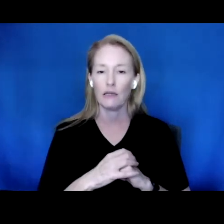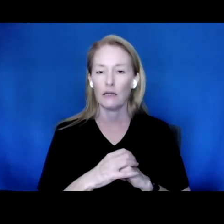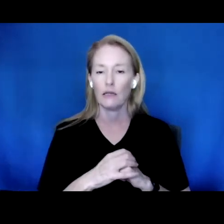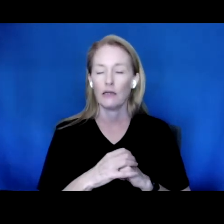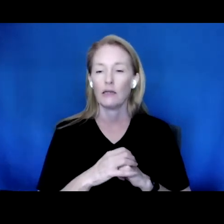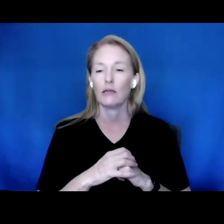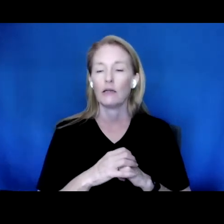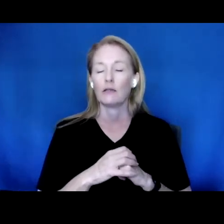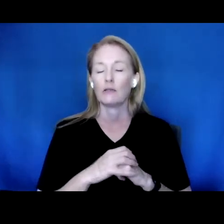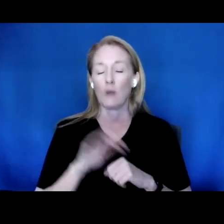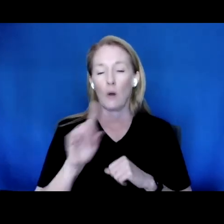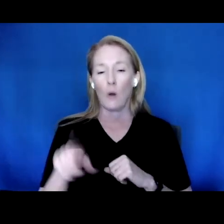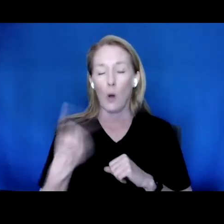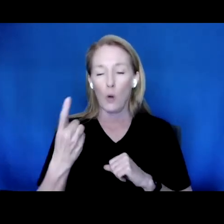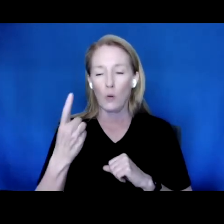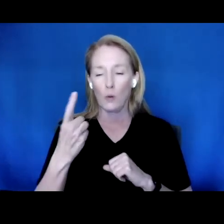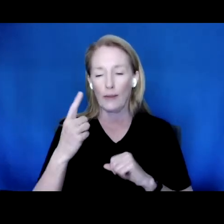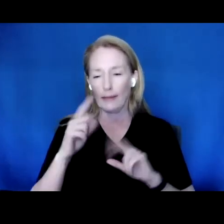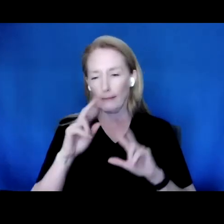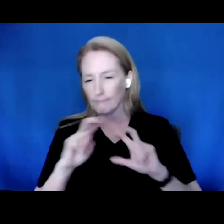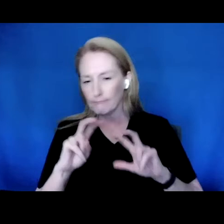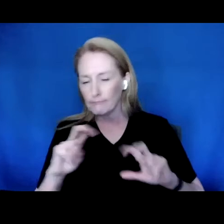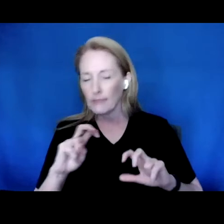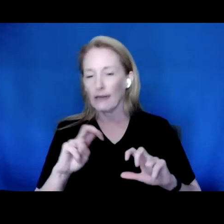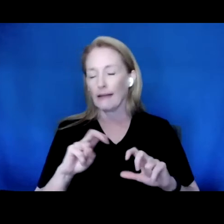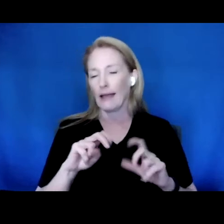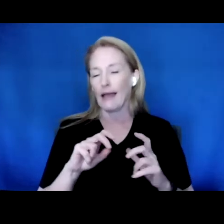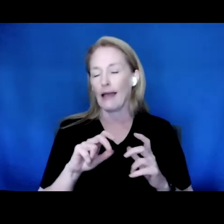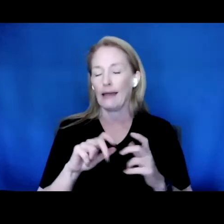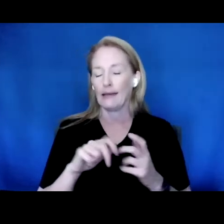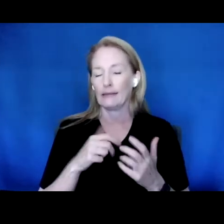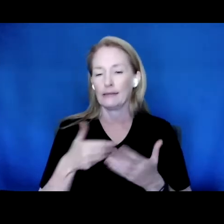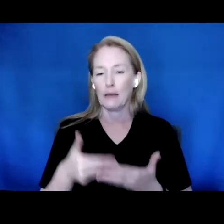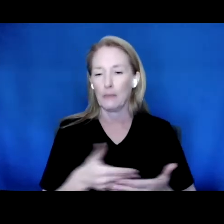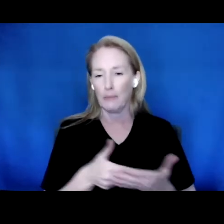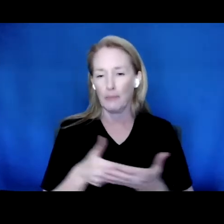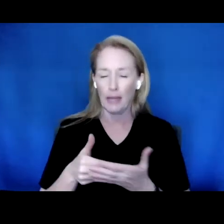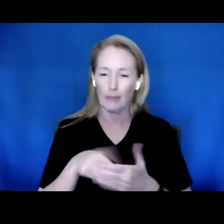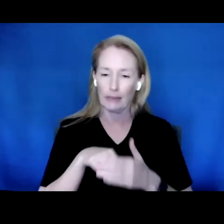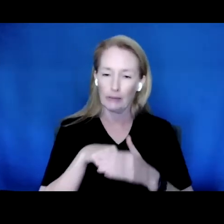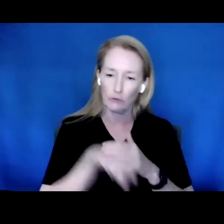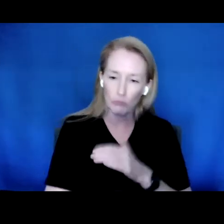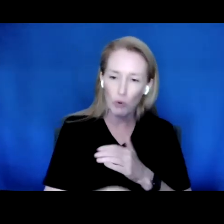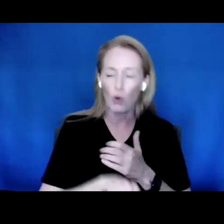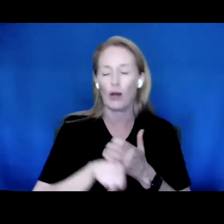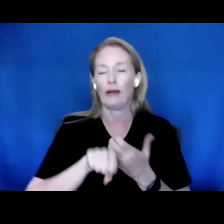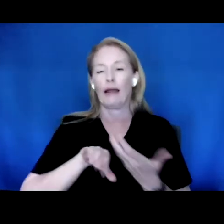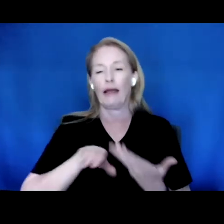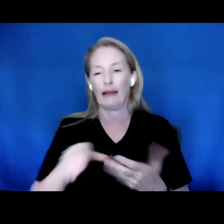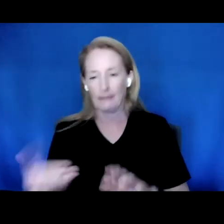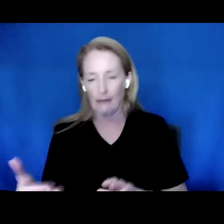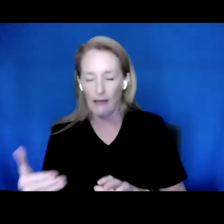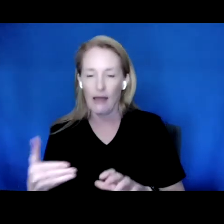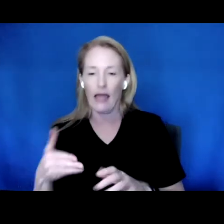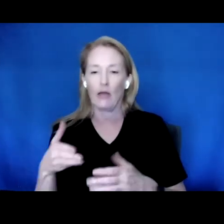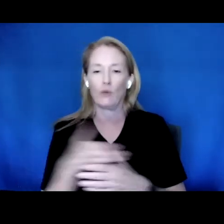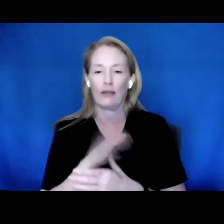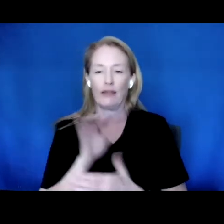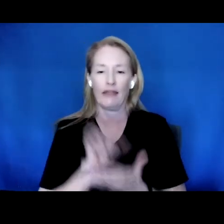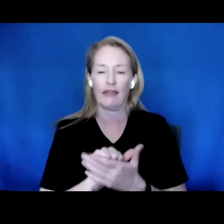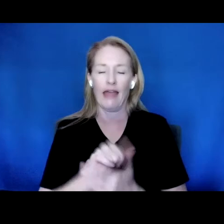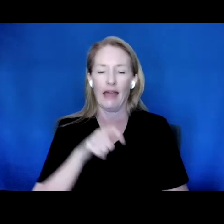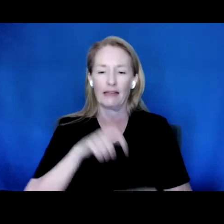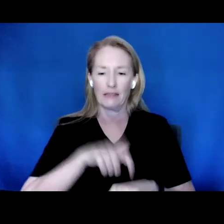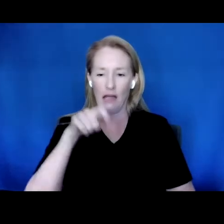within this period of time. And it's important to note that for a fetal death, there's only a fetal death certificate, which is